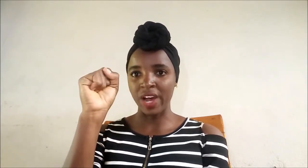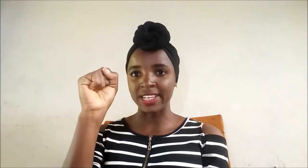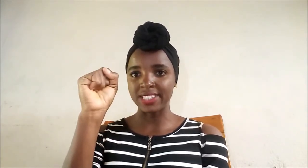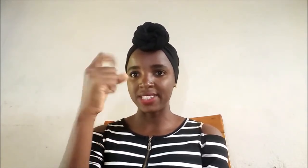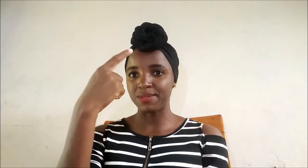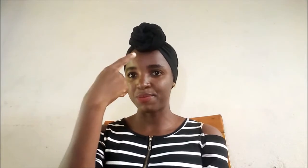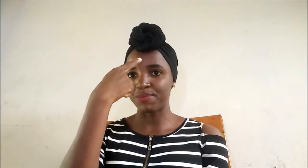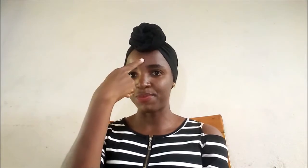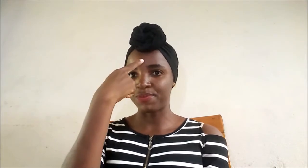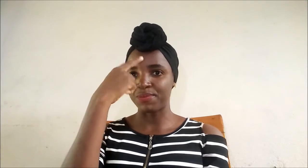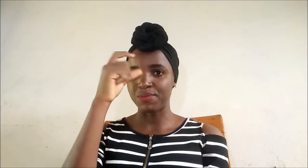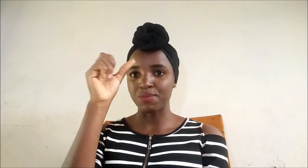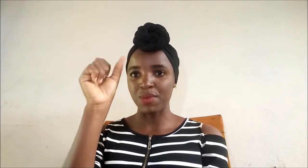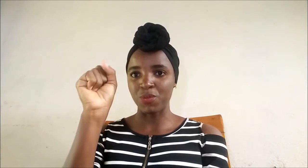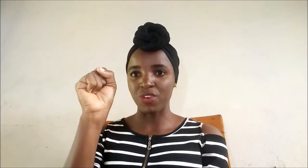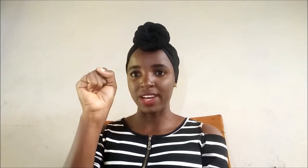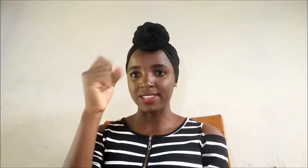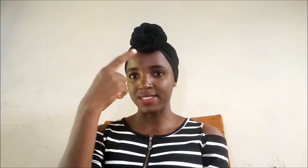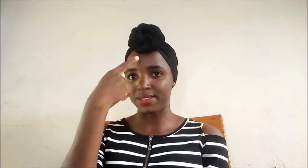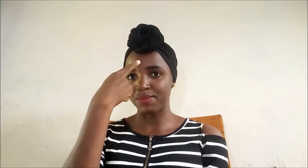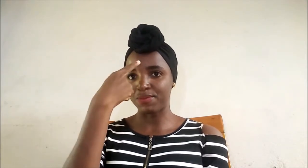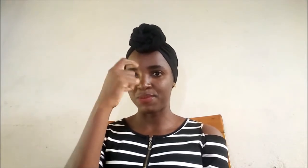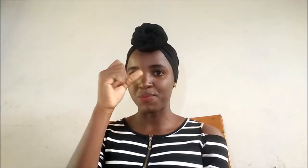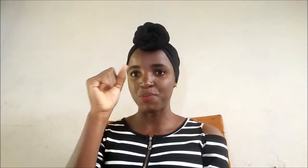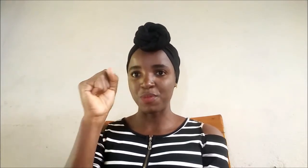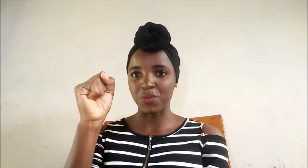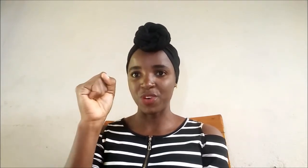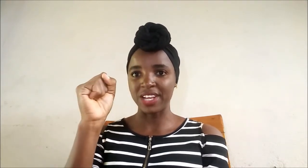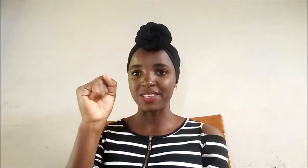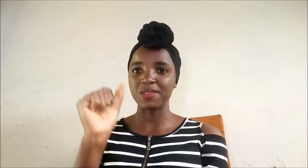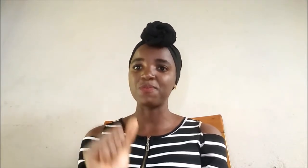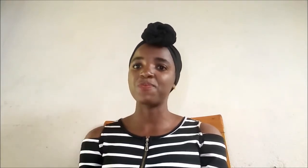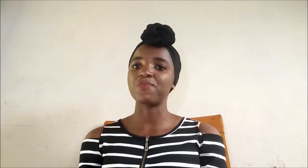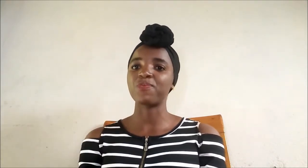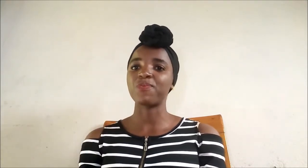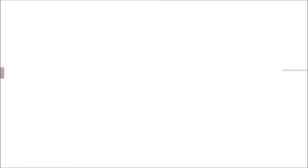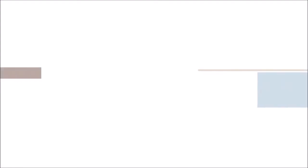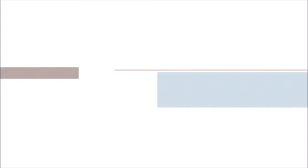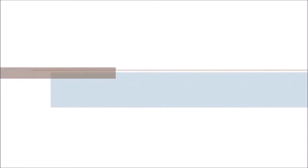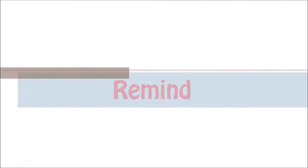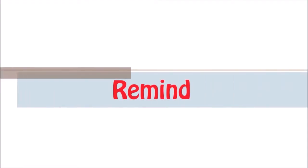memorize, memorize, memorize.